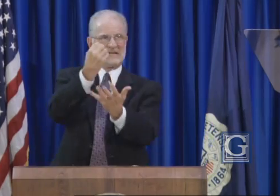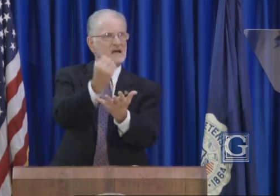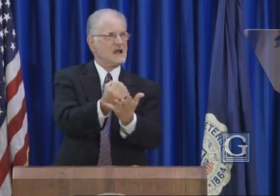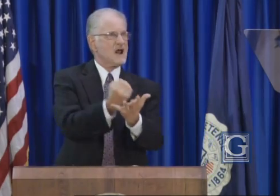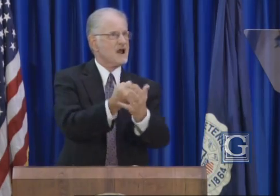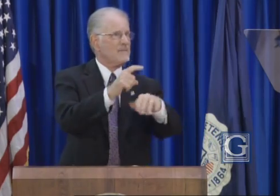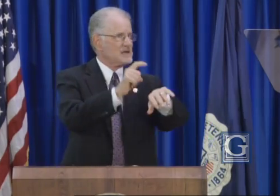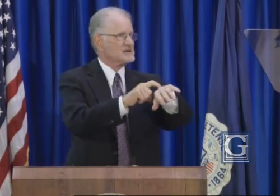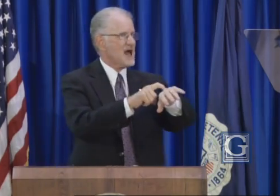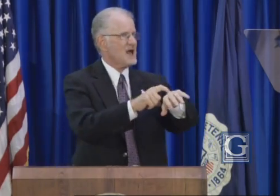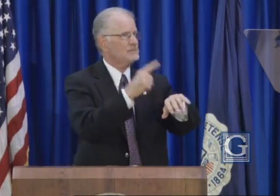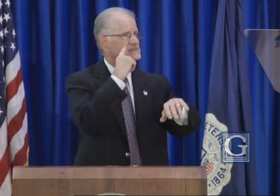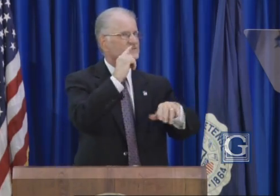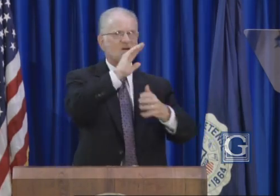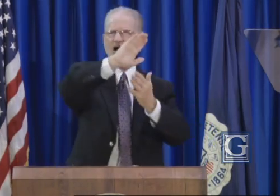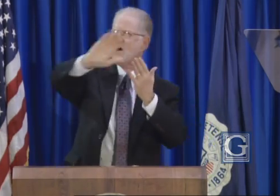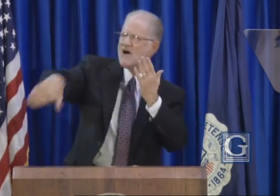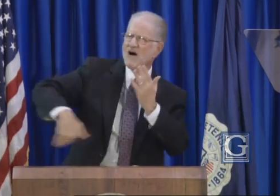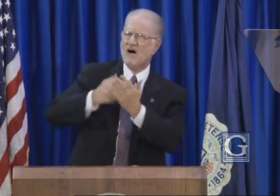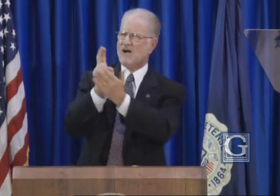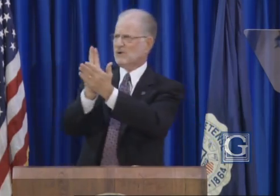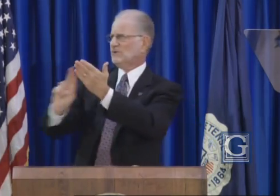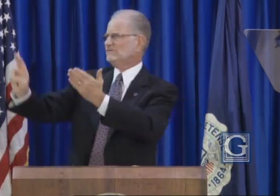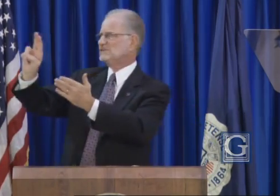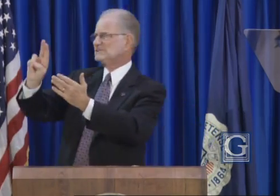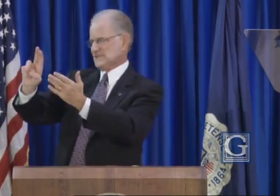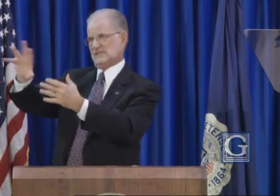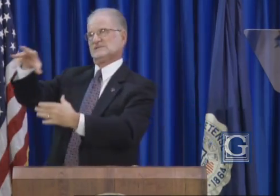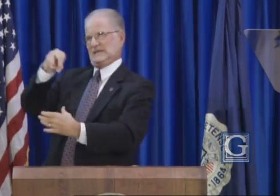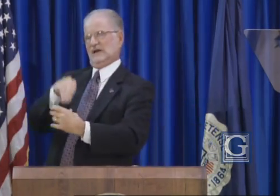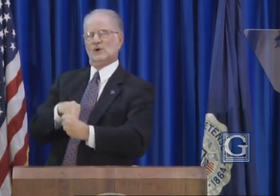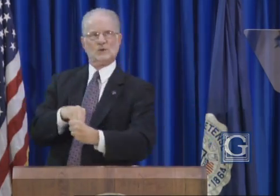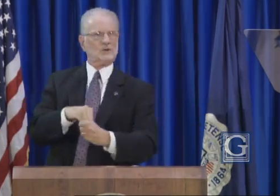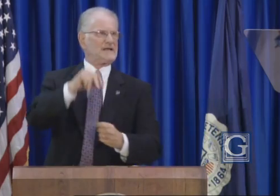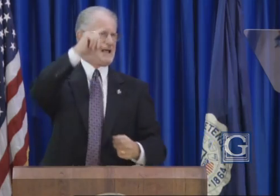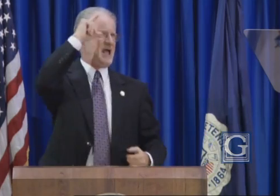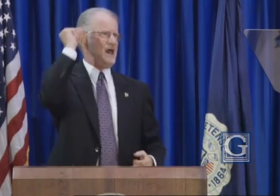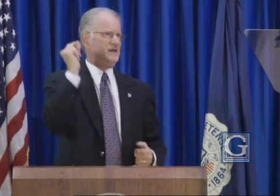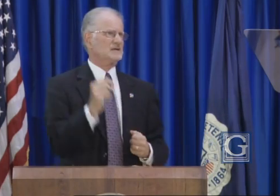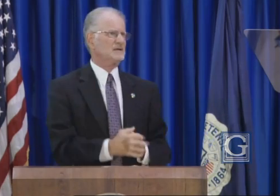I know that these are challenging economic times for all universities, including